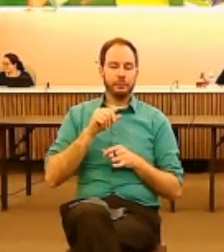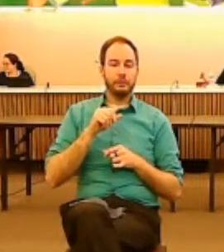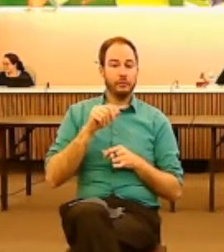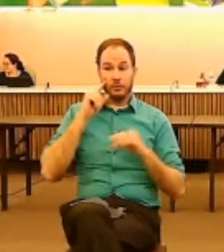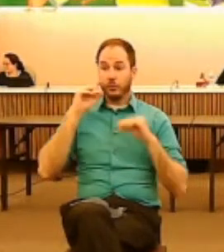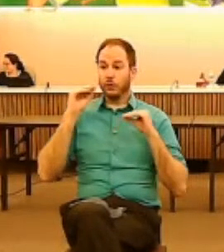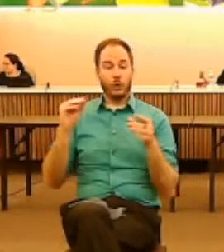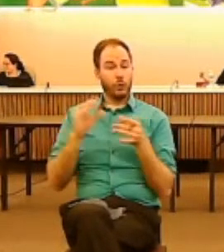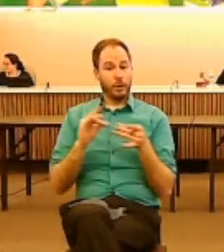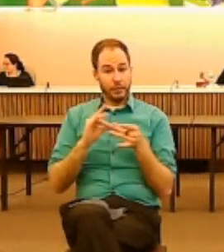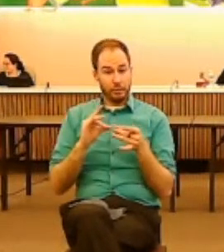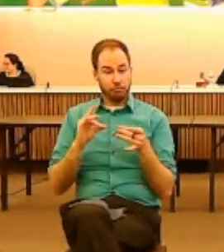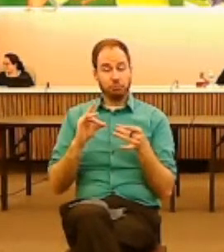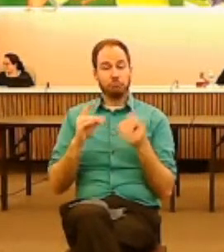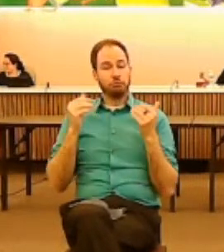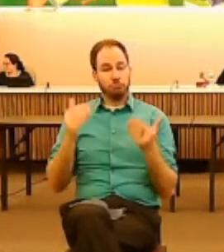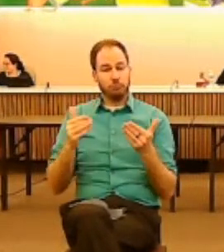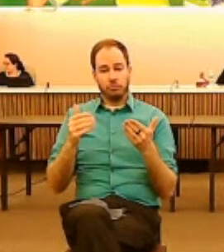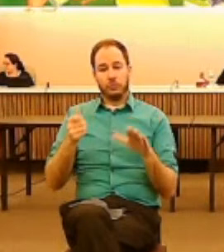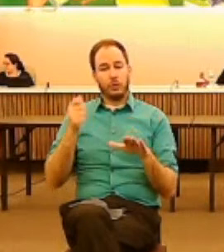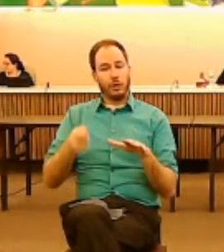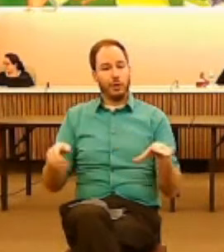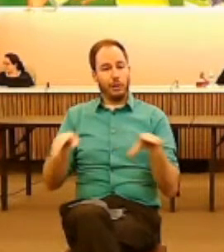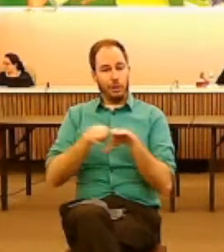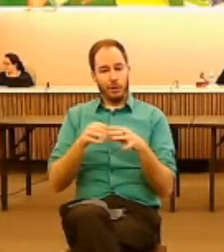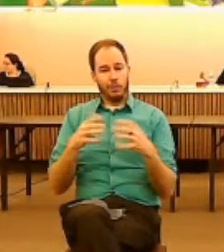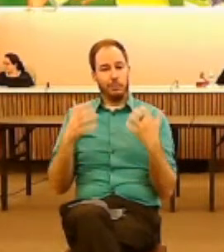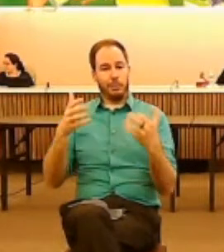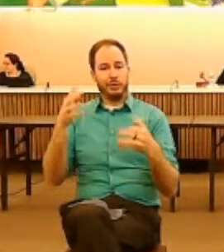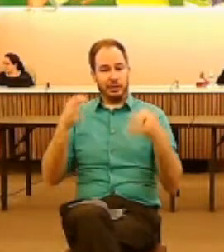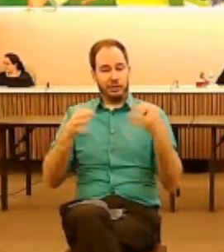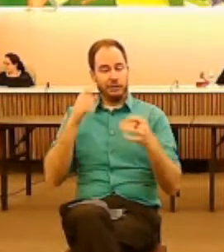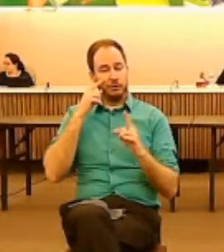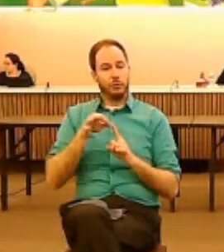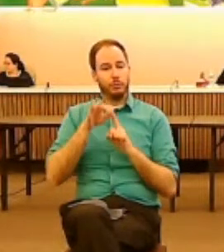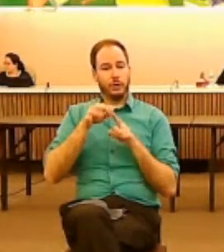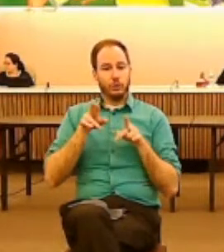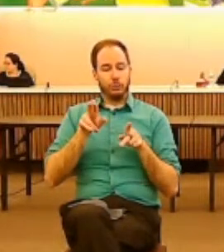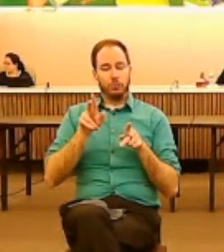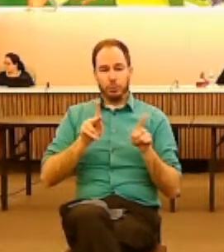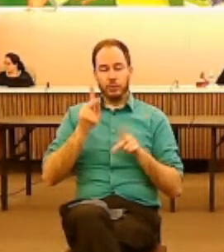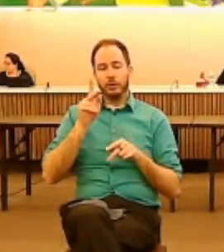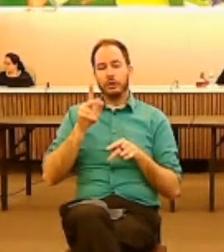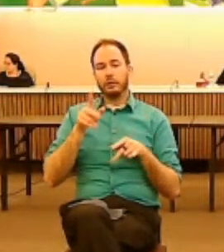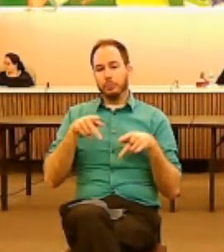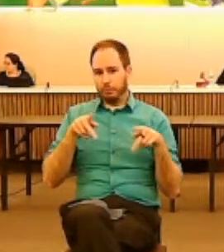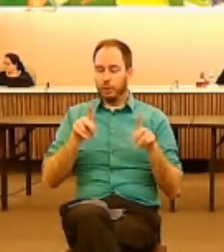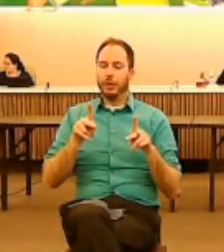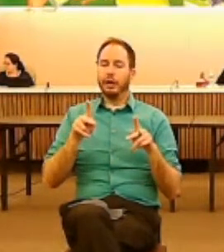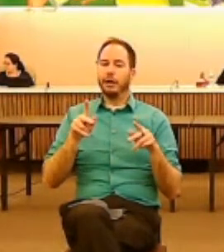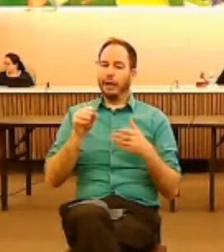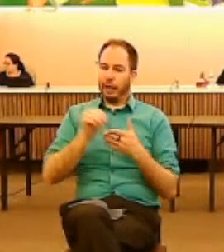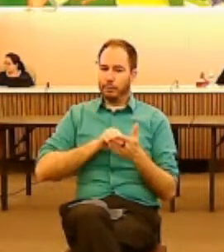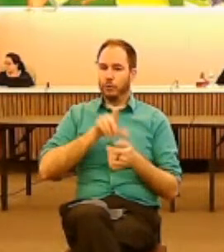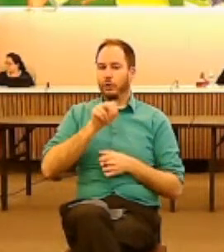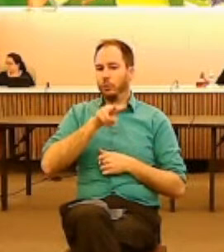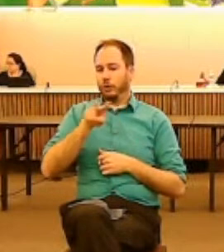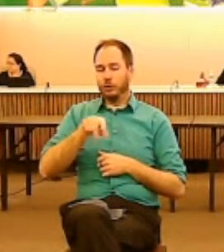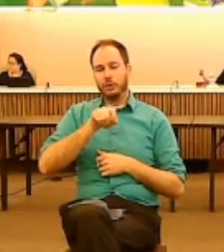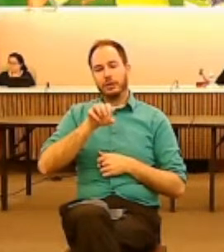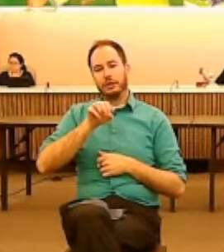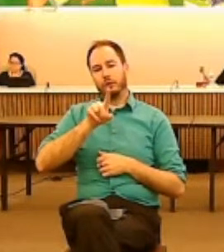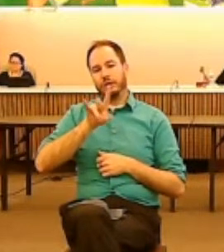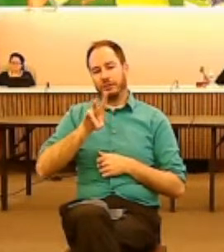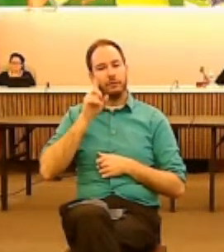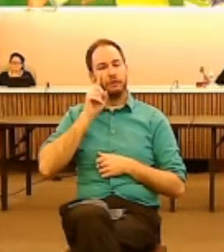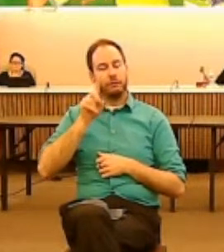Hearing no further comments, I'm going to close the public hearing for special use permit application number 2022-017